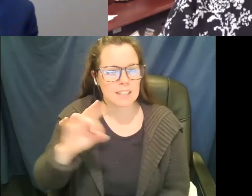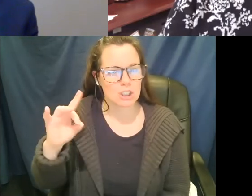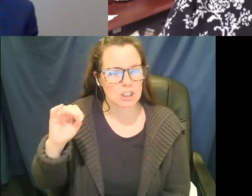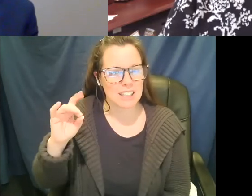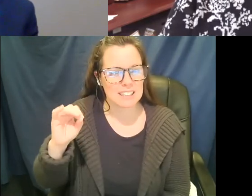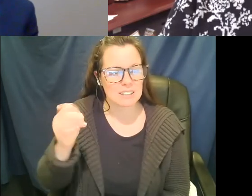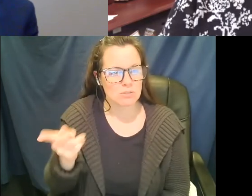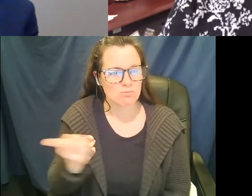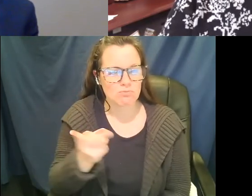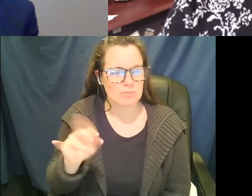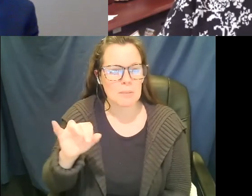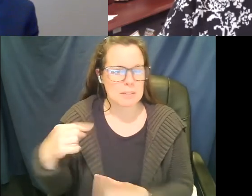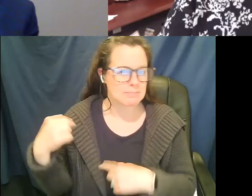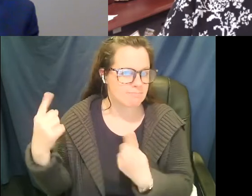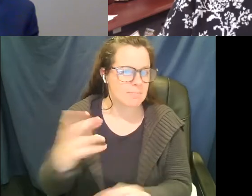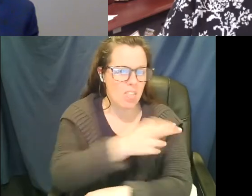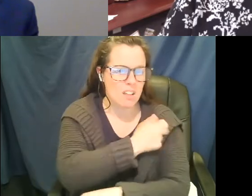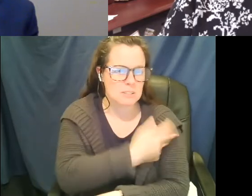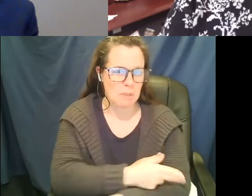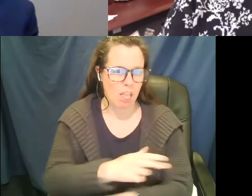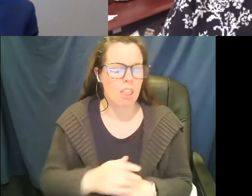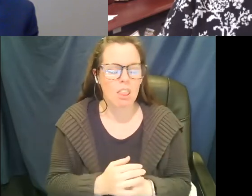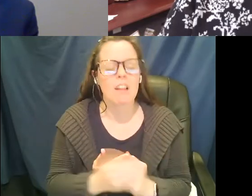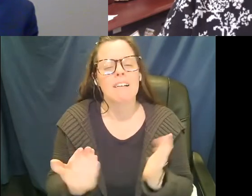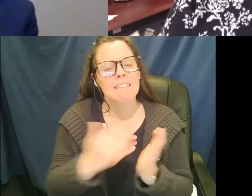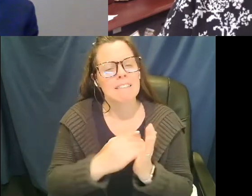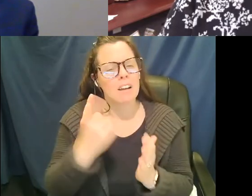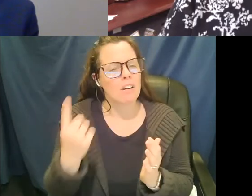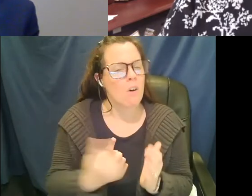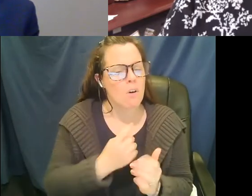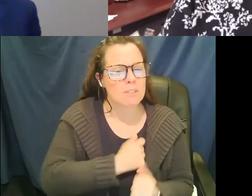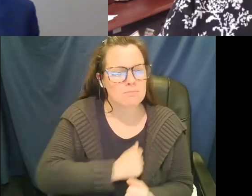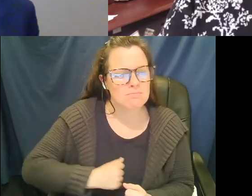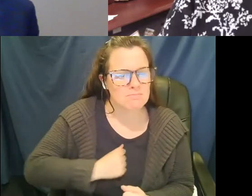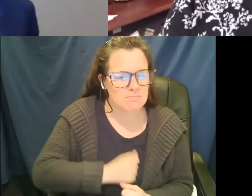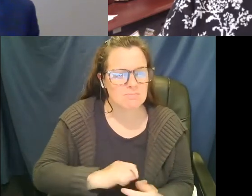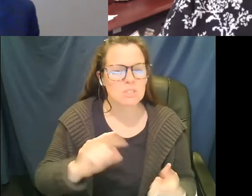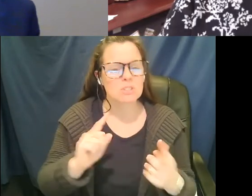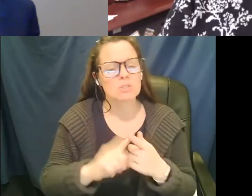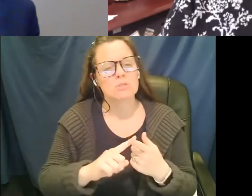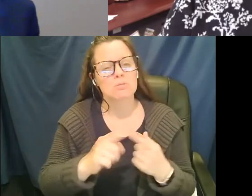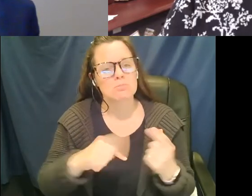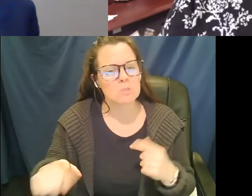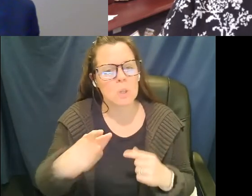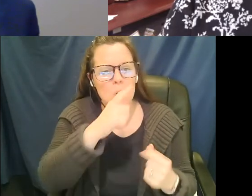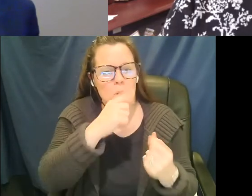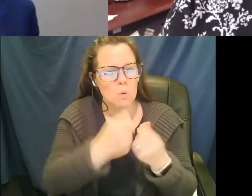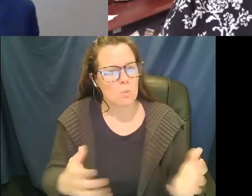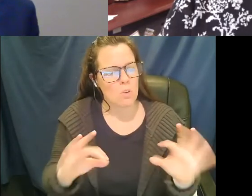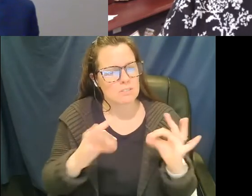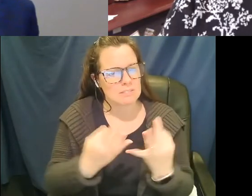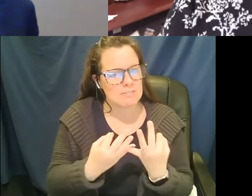whom have been hospitalized. And again, we always offer our sincere condolences to all those who have lost loved ones during